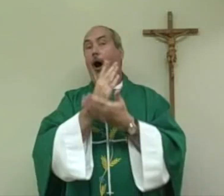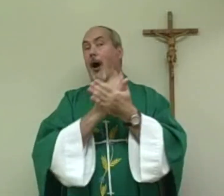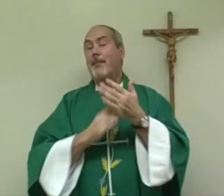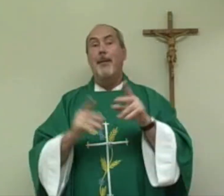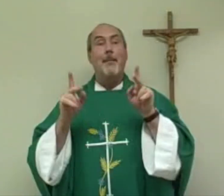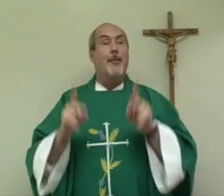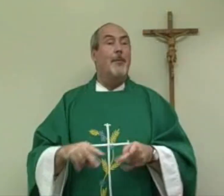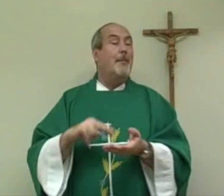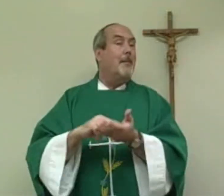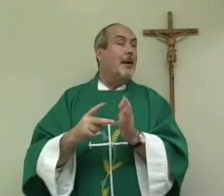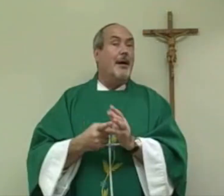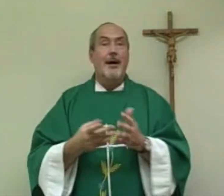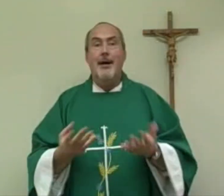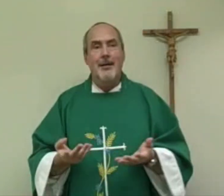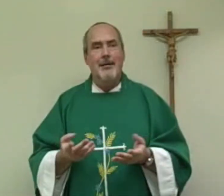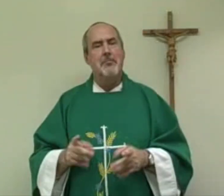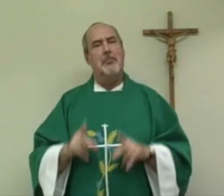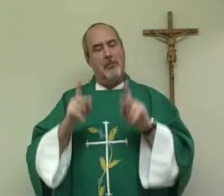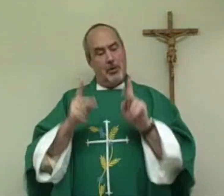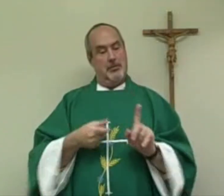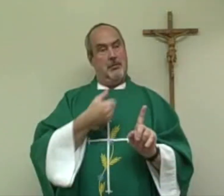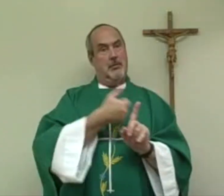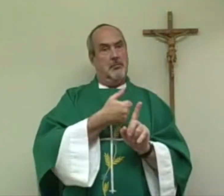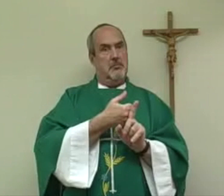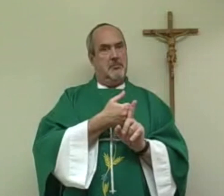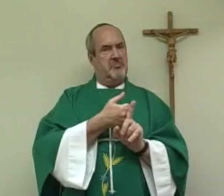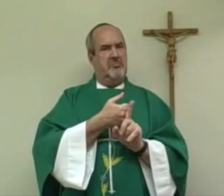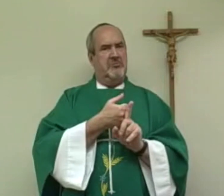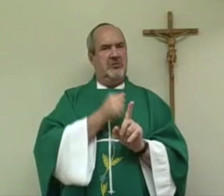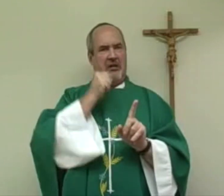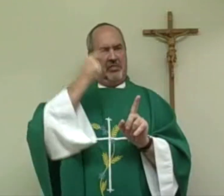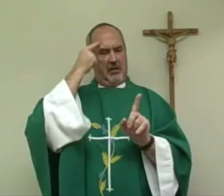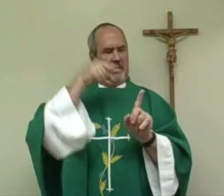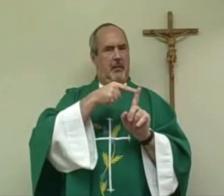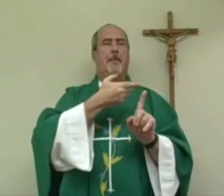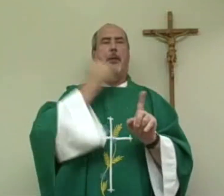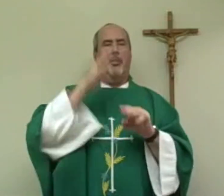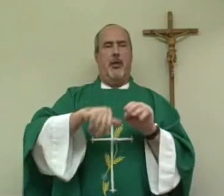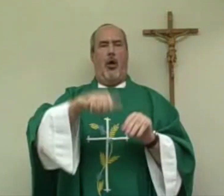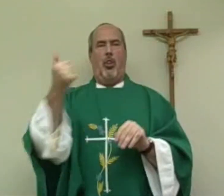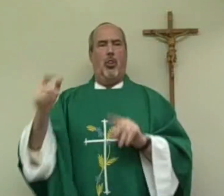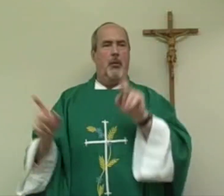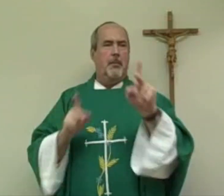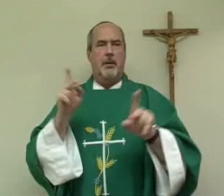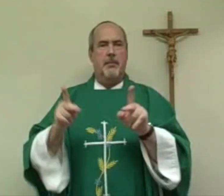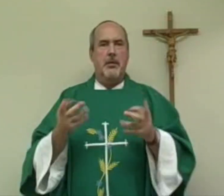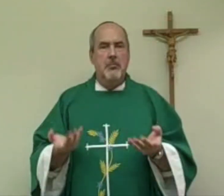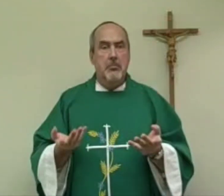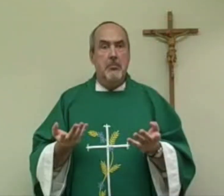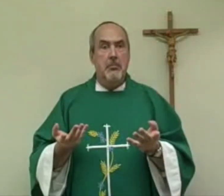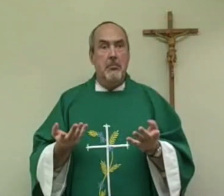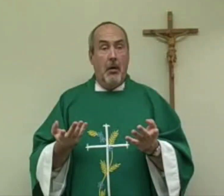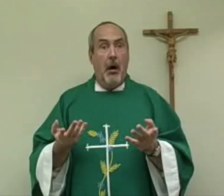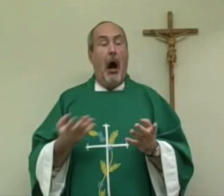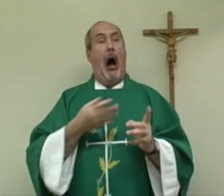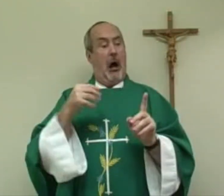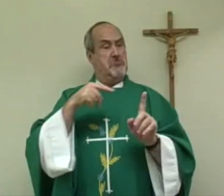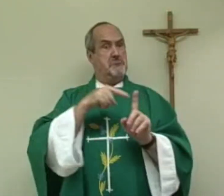that. And I guess what it means to be humble is a person who doesn't think of themselves, they think of